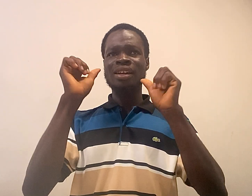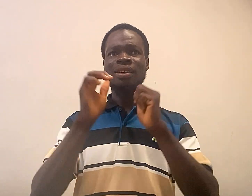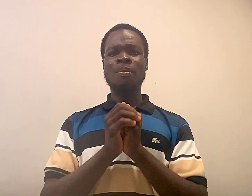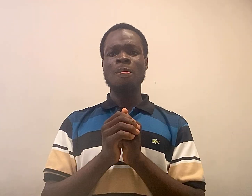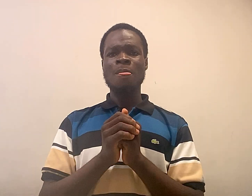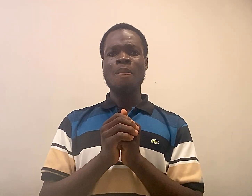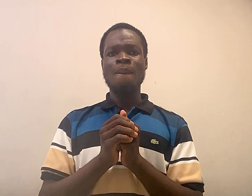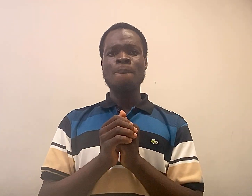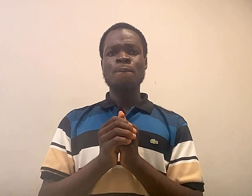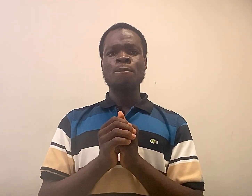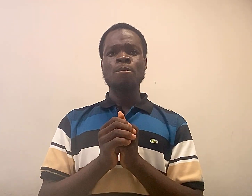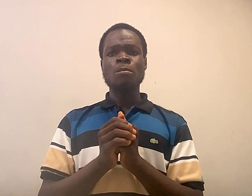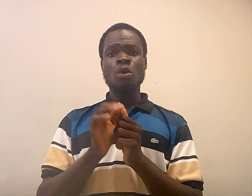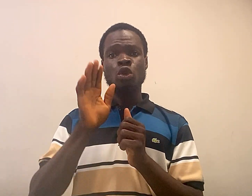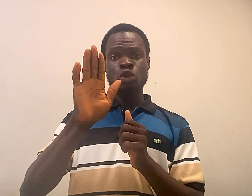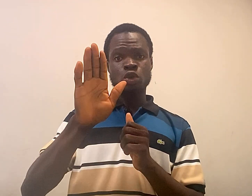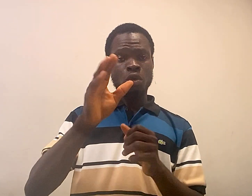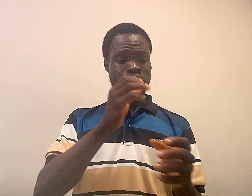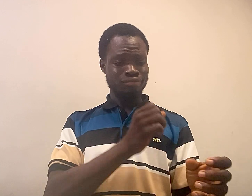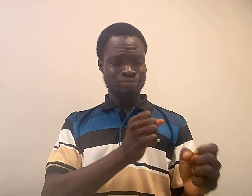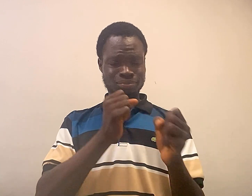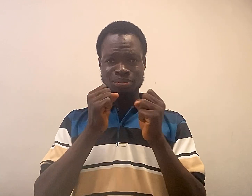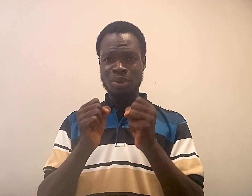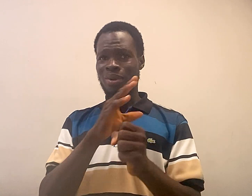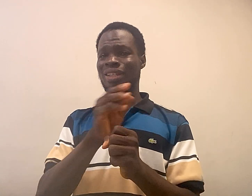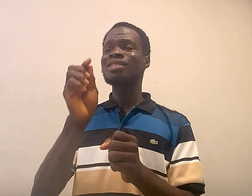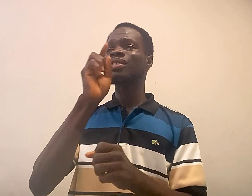is power. And silence